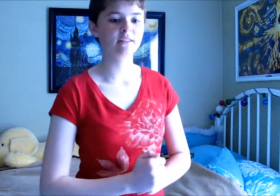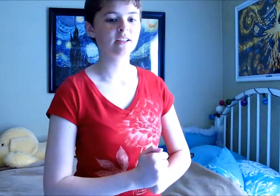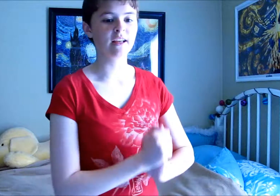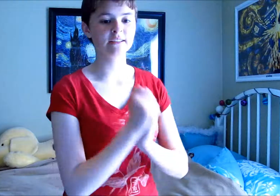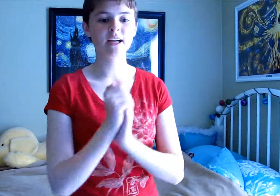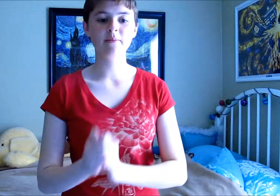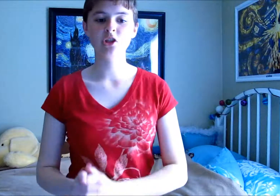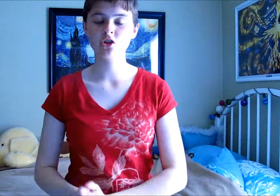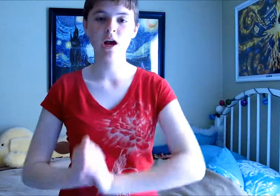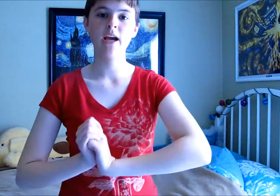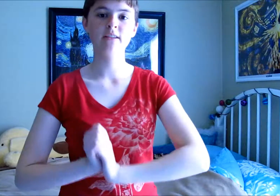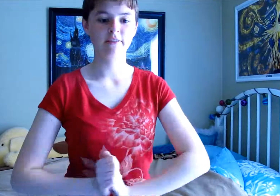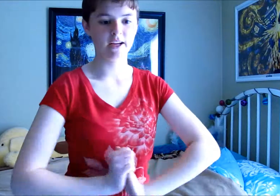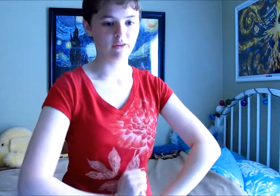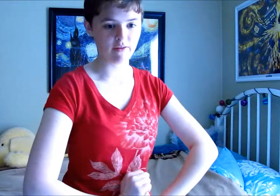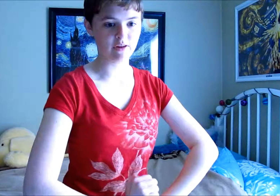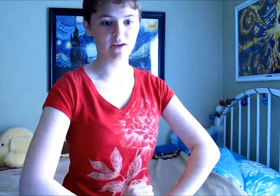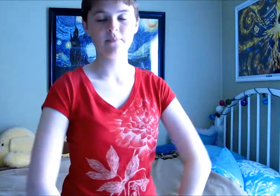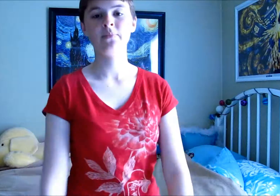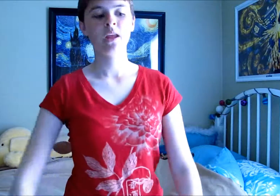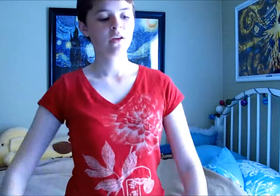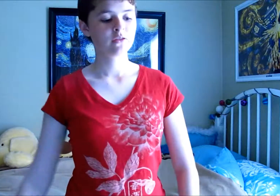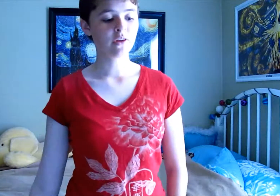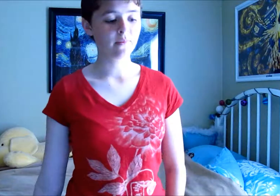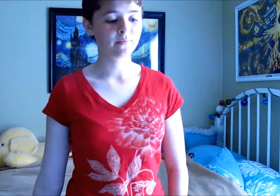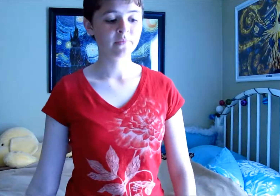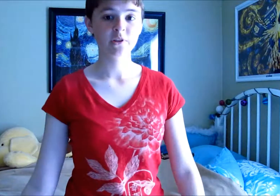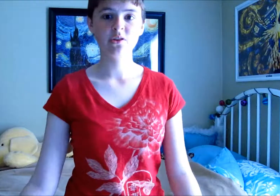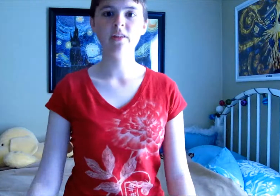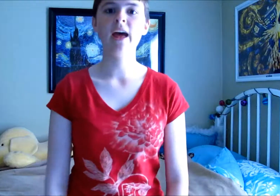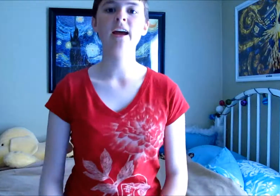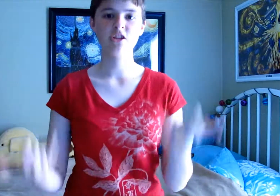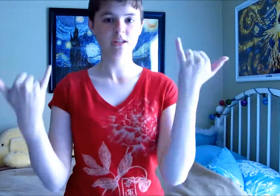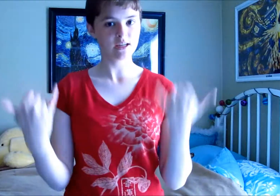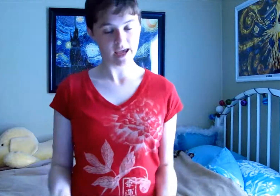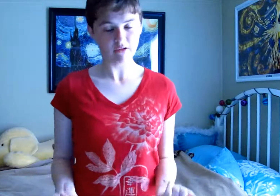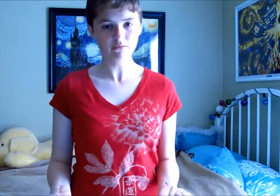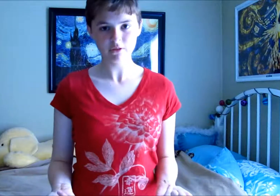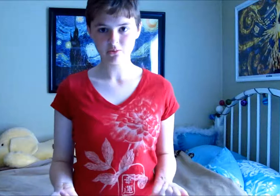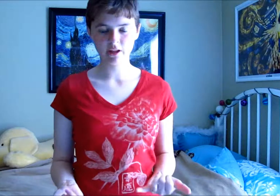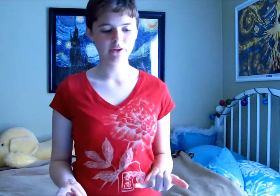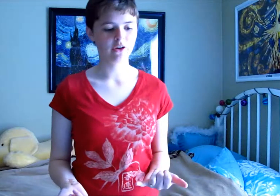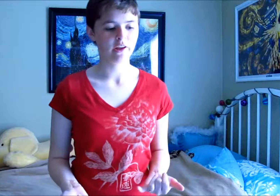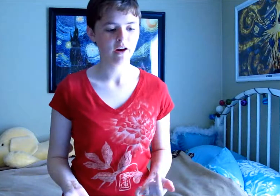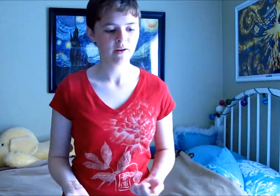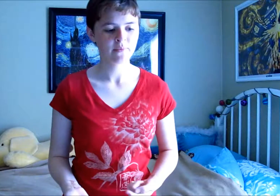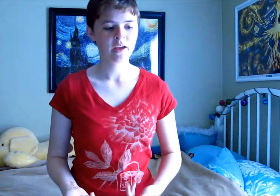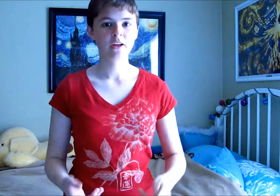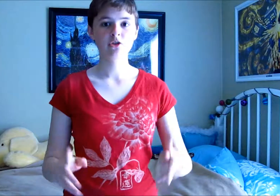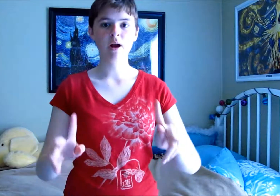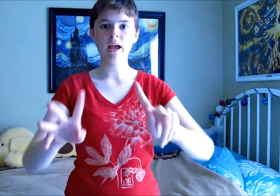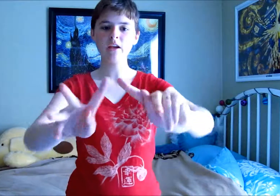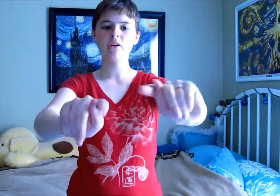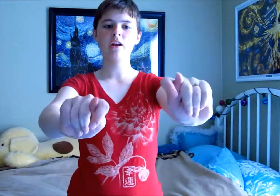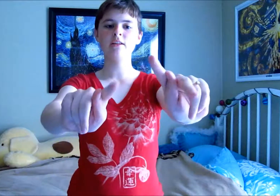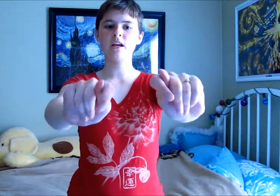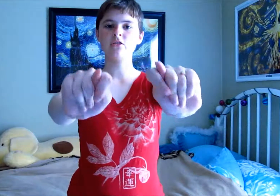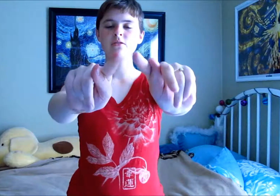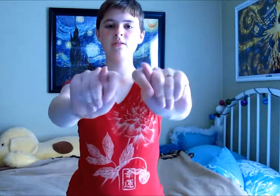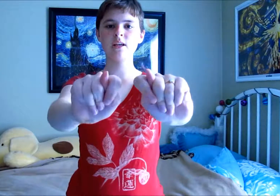it's time to try defying gravity. So, to do that, I just did now, which we learned earlier. Try, you're going to take 2